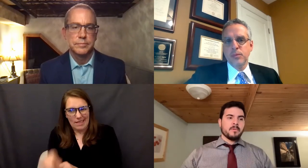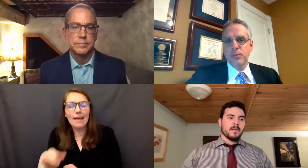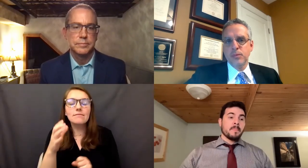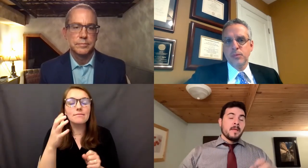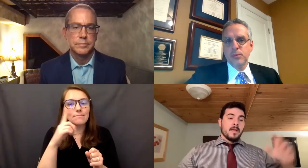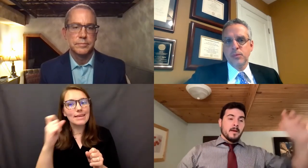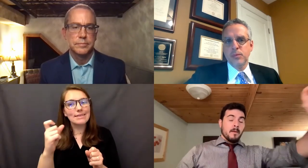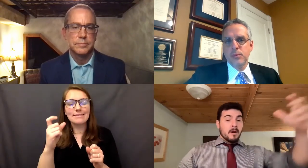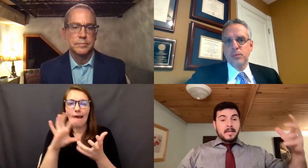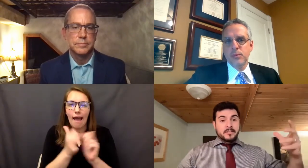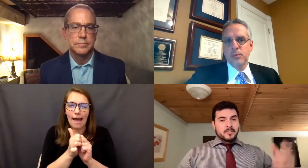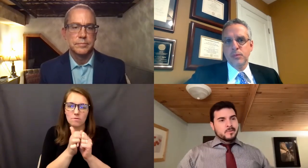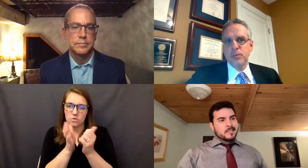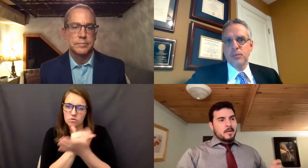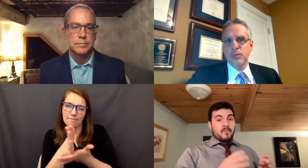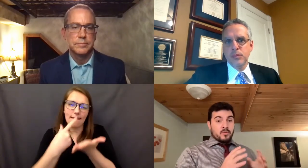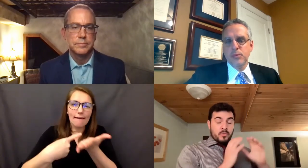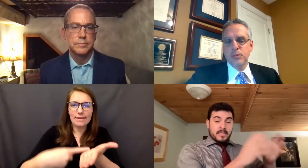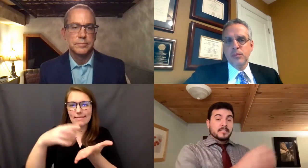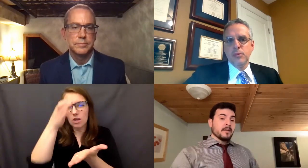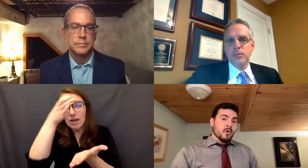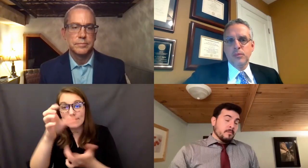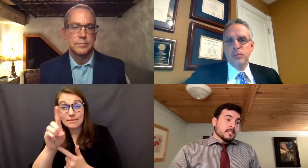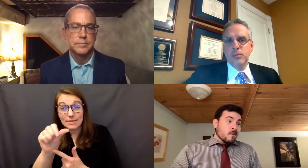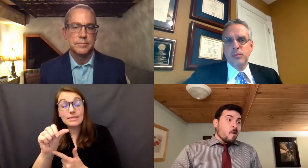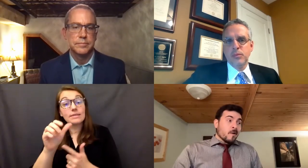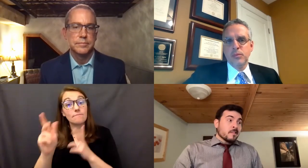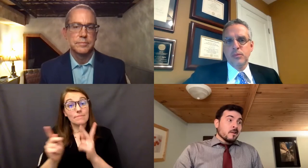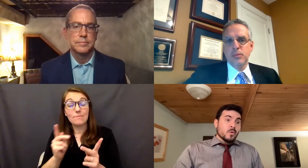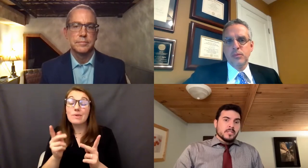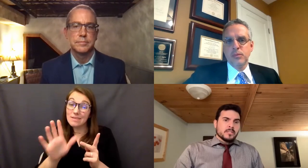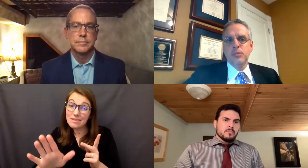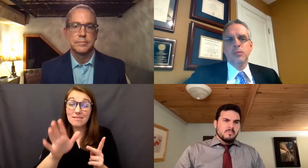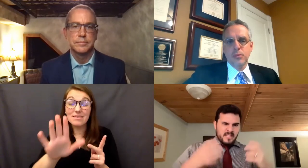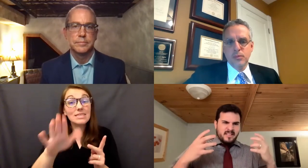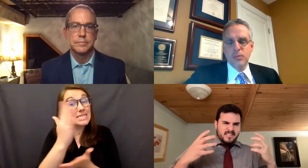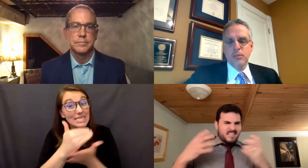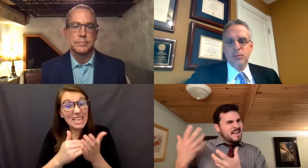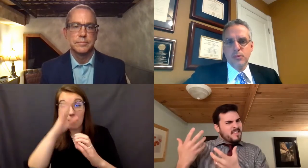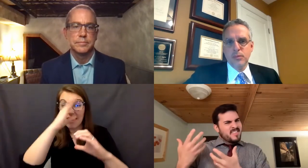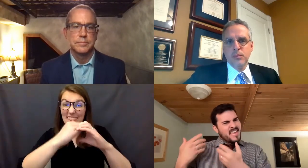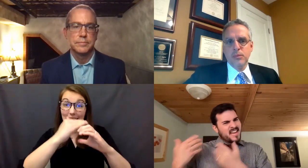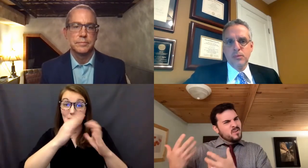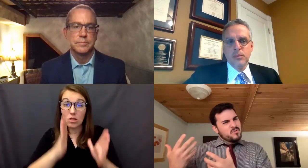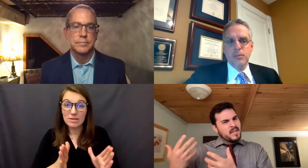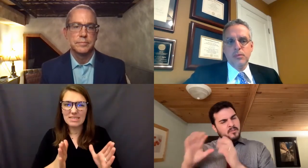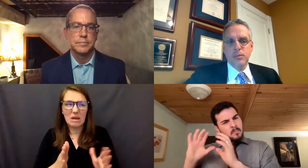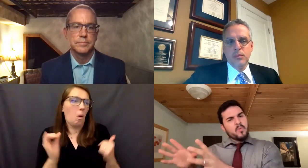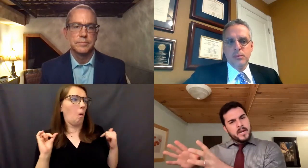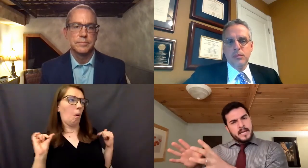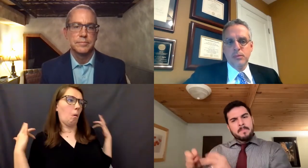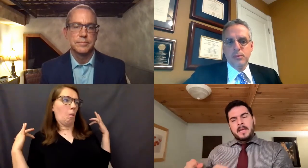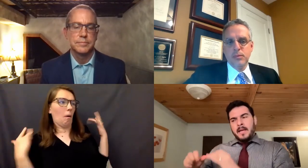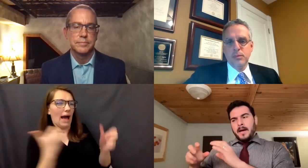of disability. Among my concerns was to talk about folks who intentionally avoid it, because there are theologians who, it's like, it's not my thing. I don't do that,